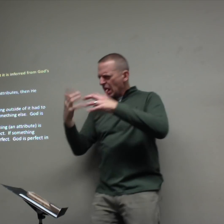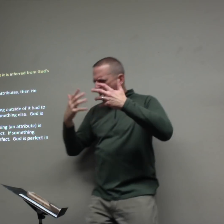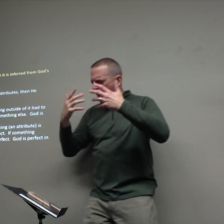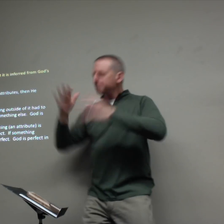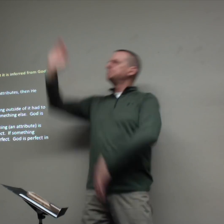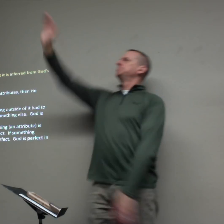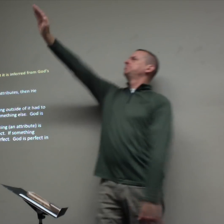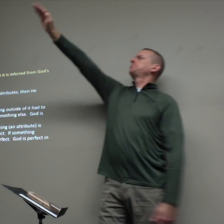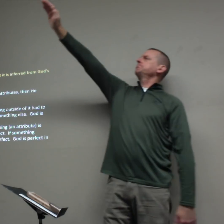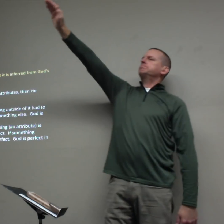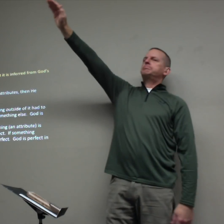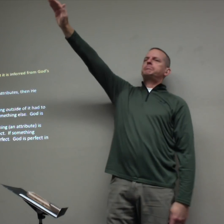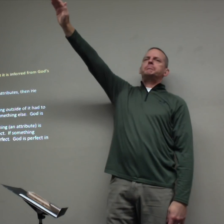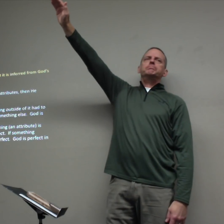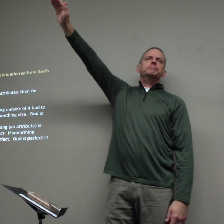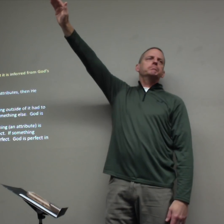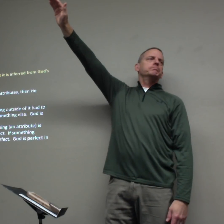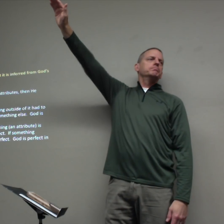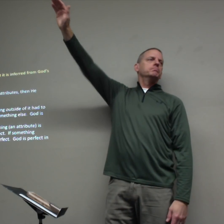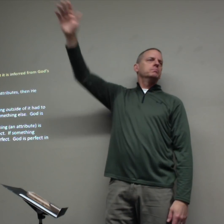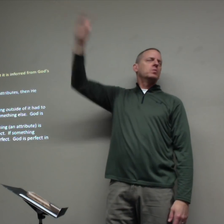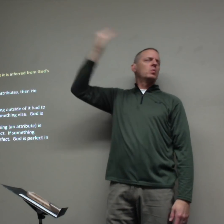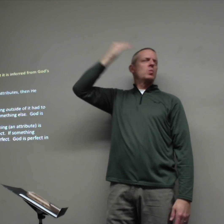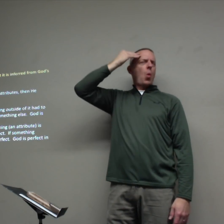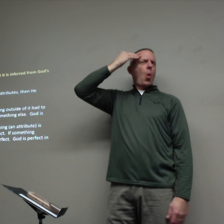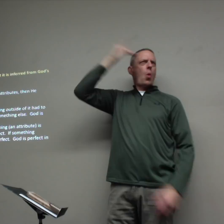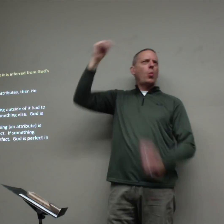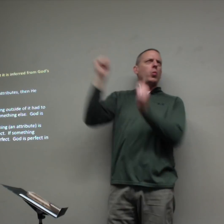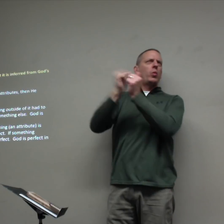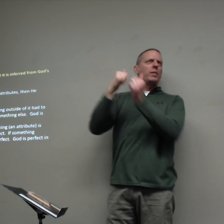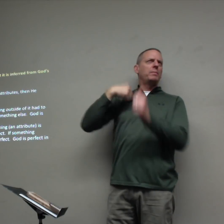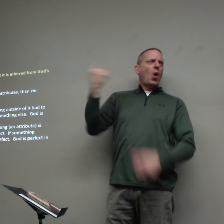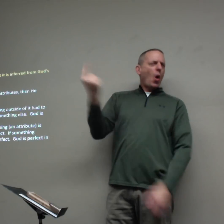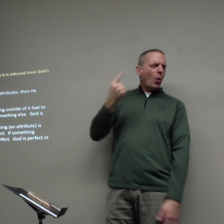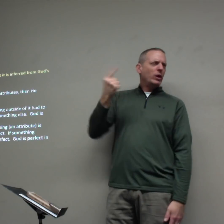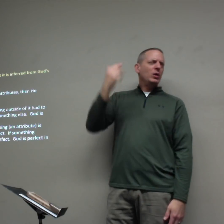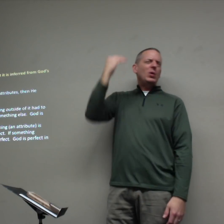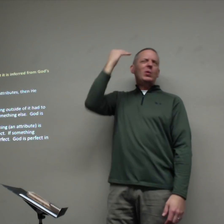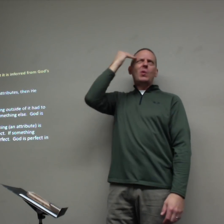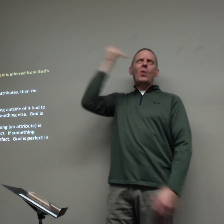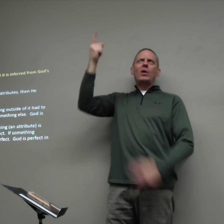Stop, reach back to him. And know that he is always